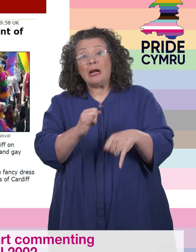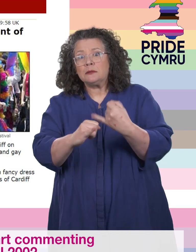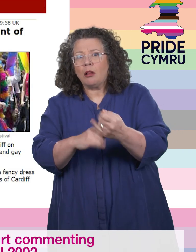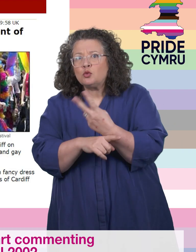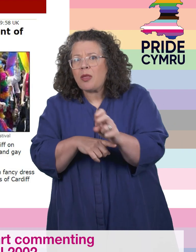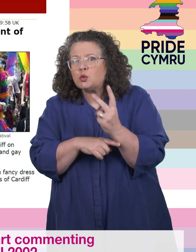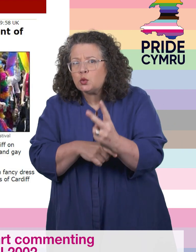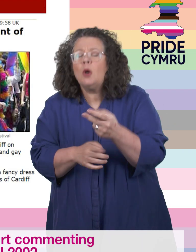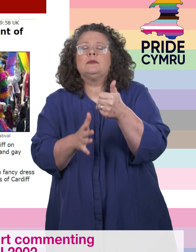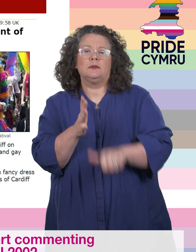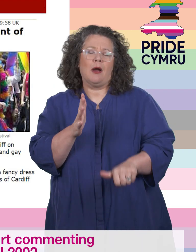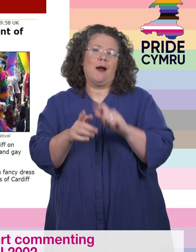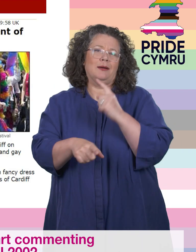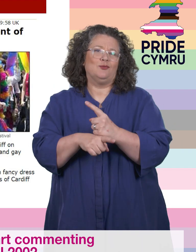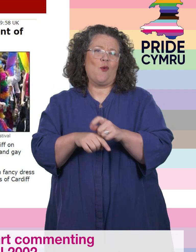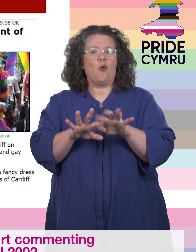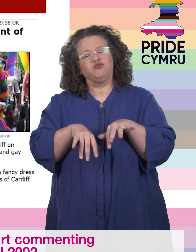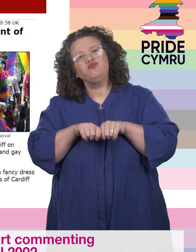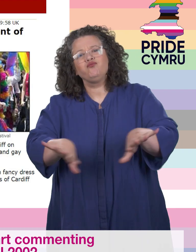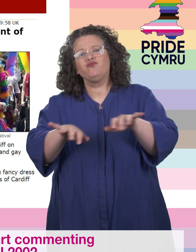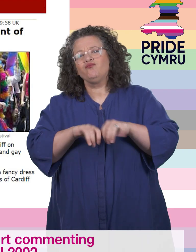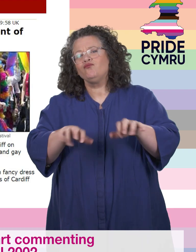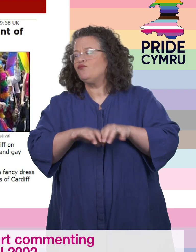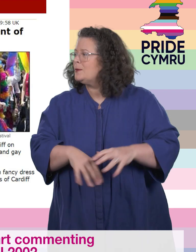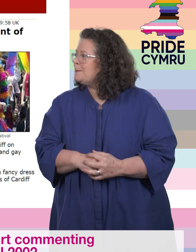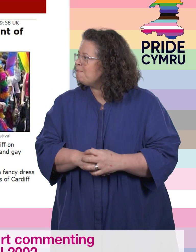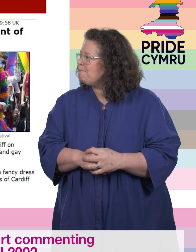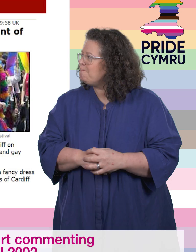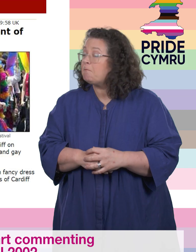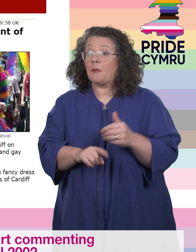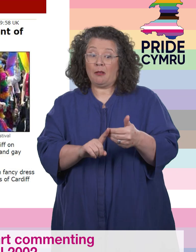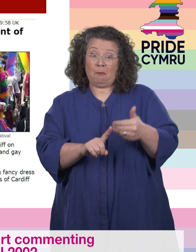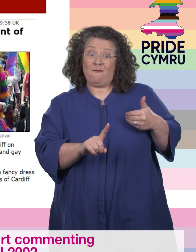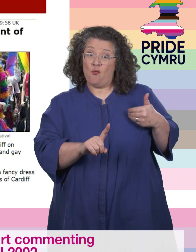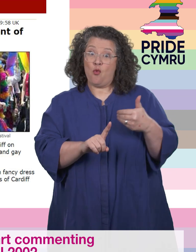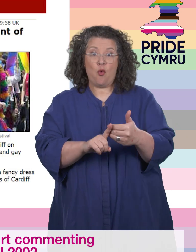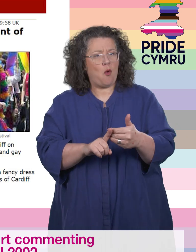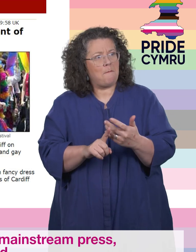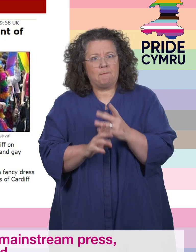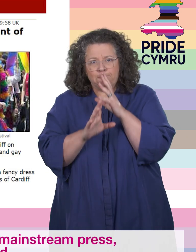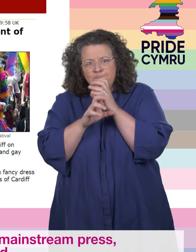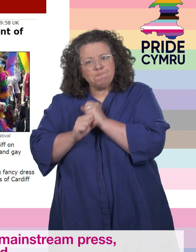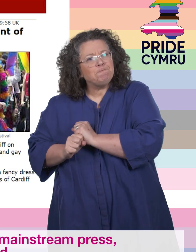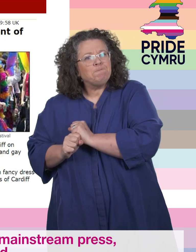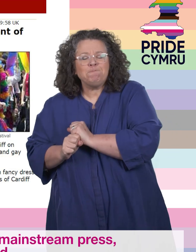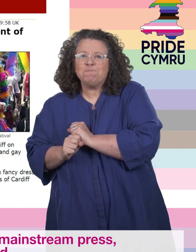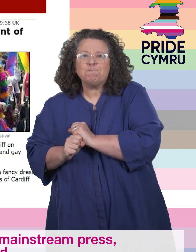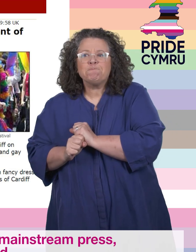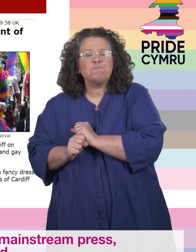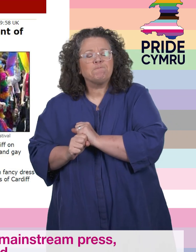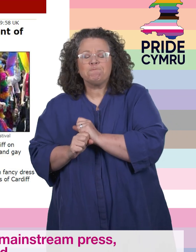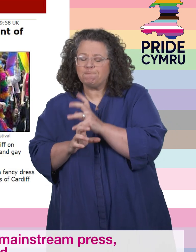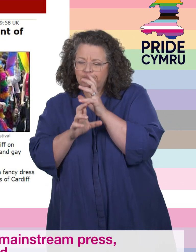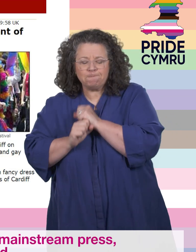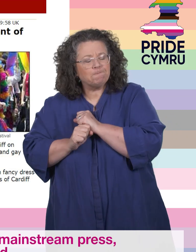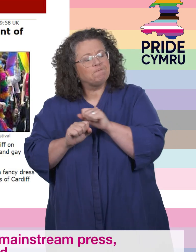So the press doesn't really start commenting about Mardi Gras until 2002. Up until then,